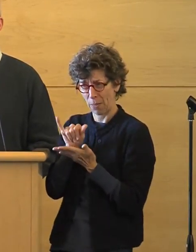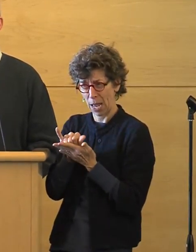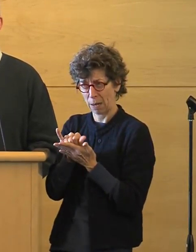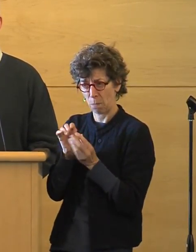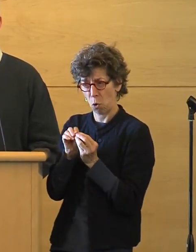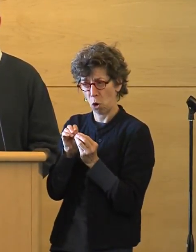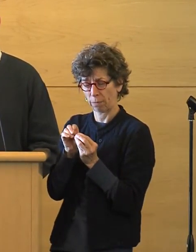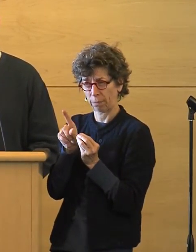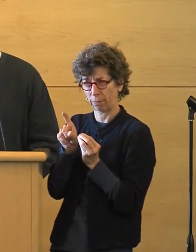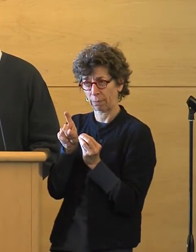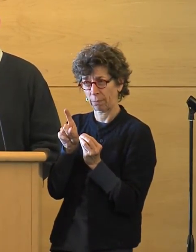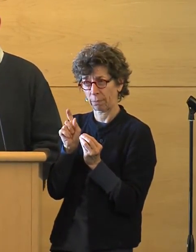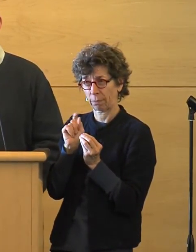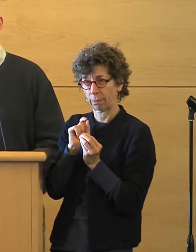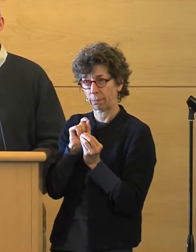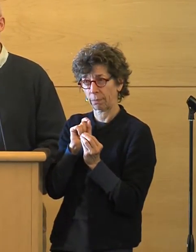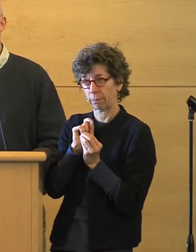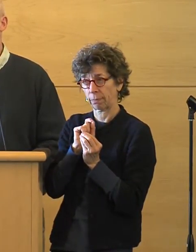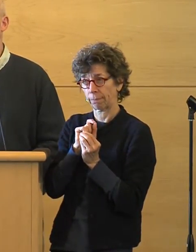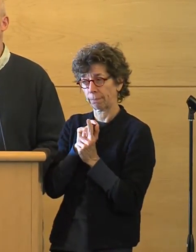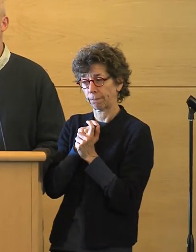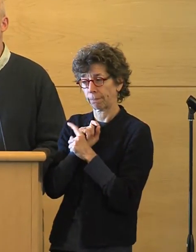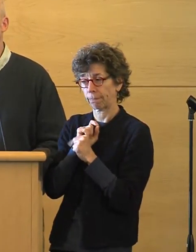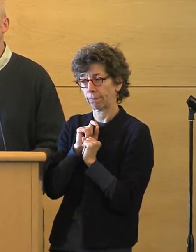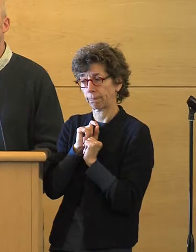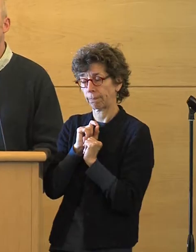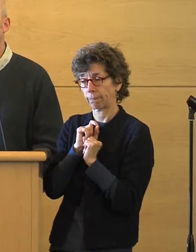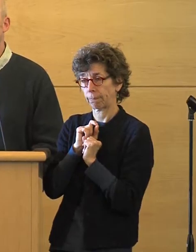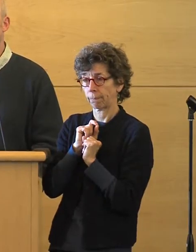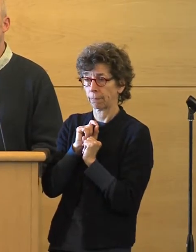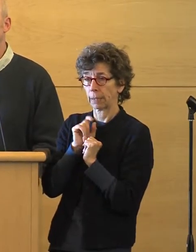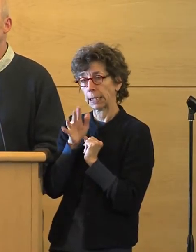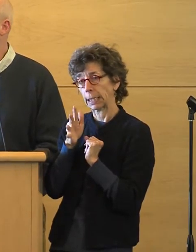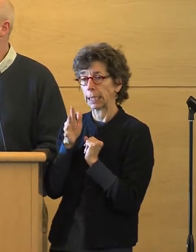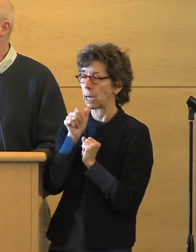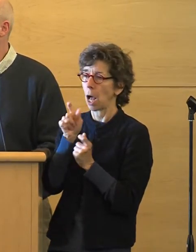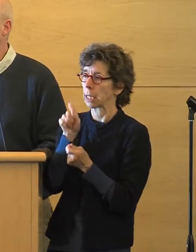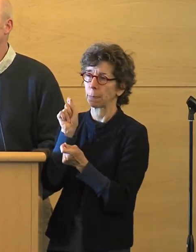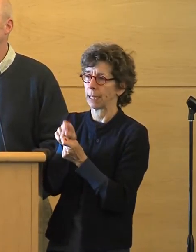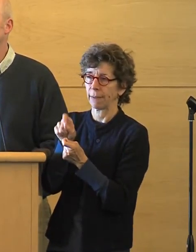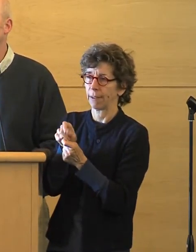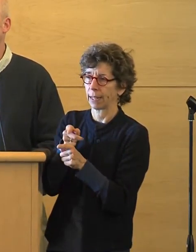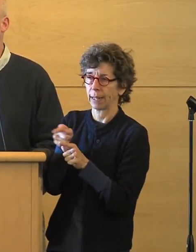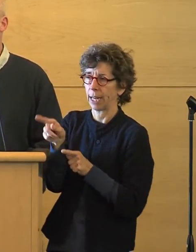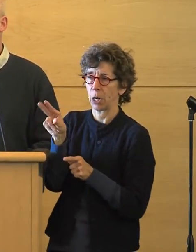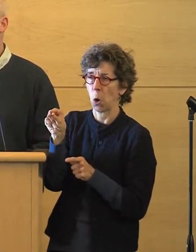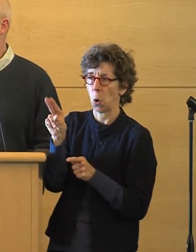We tried to talk about, do you plan to talk about Facebook and